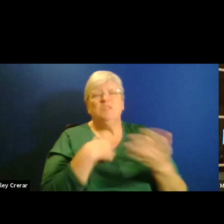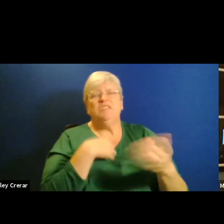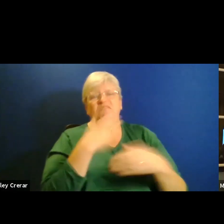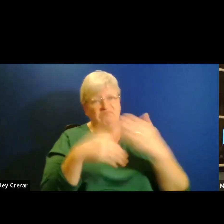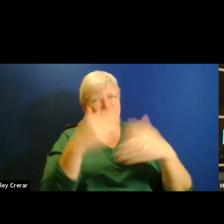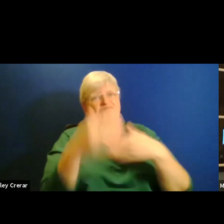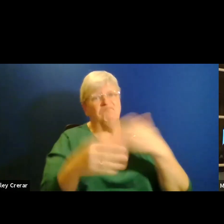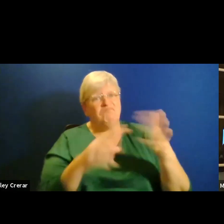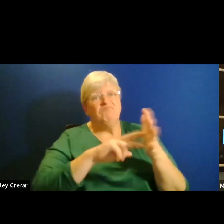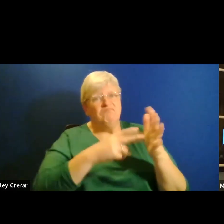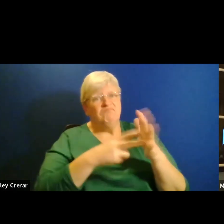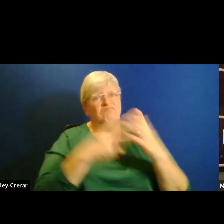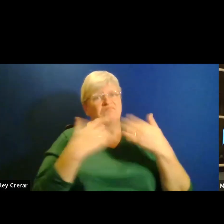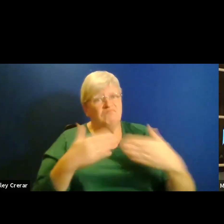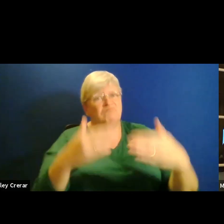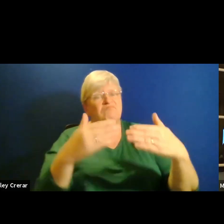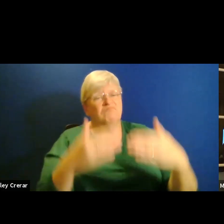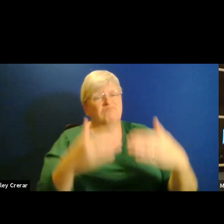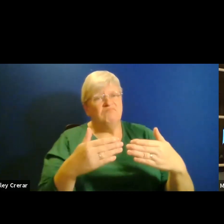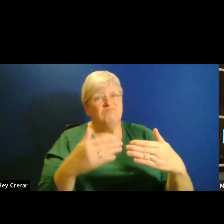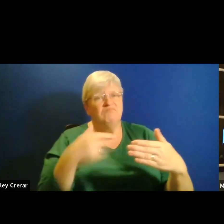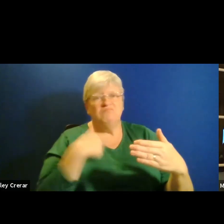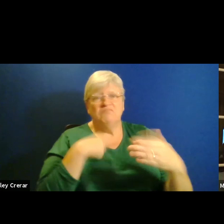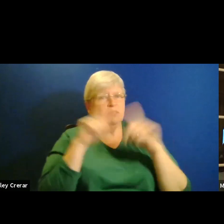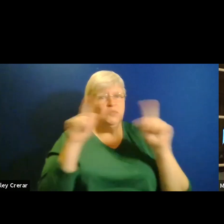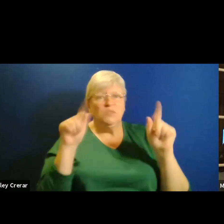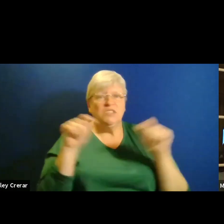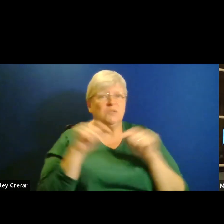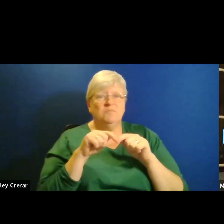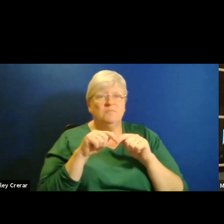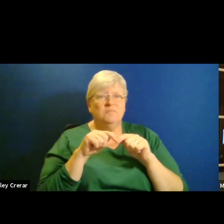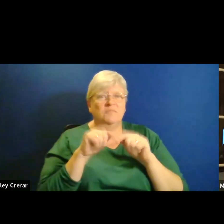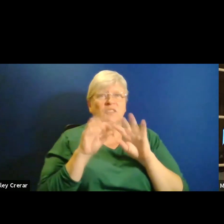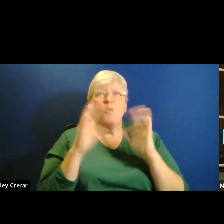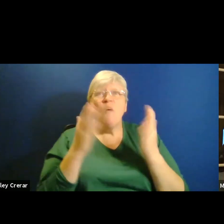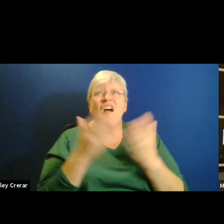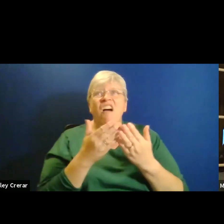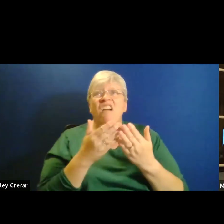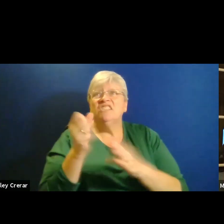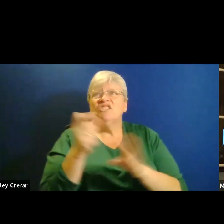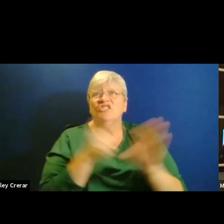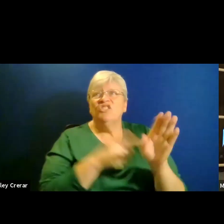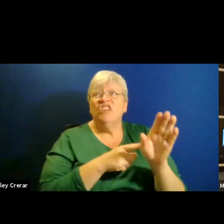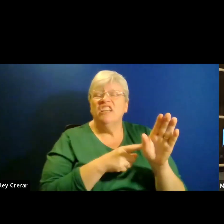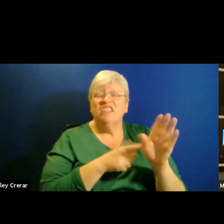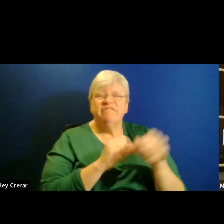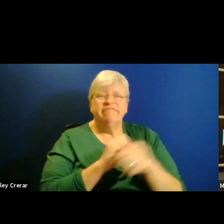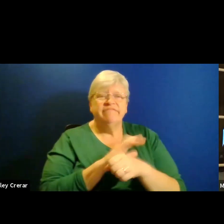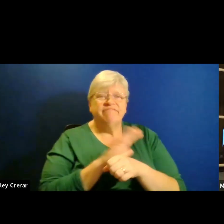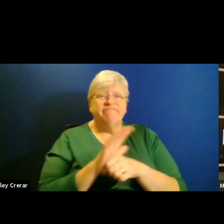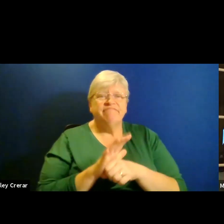plot lines. Beyond my window, the world is grey, coronavirus